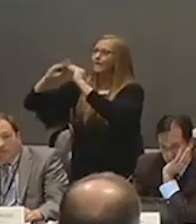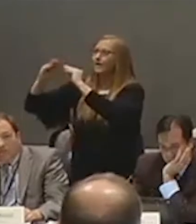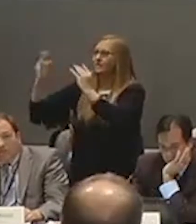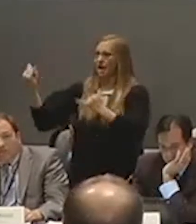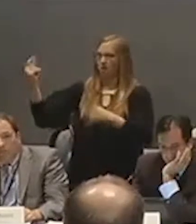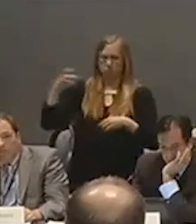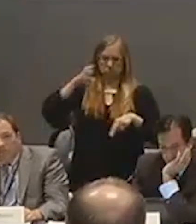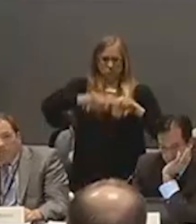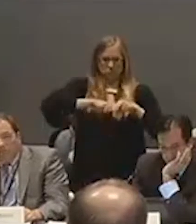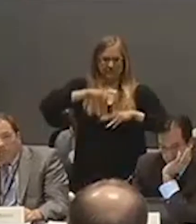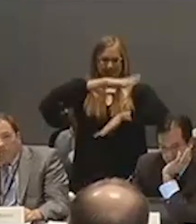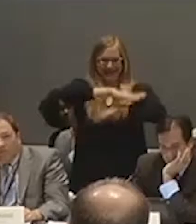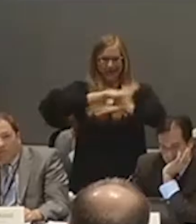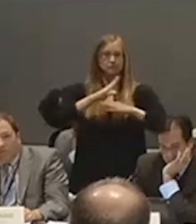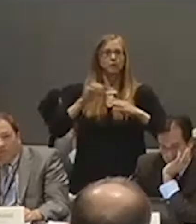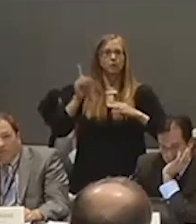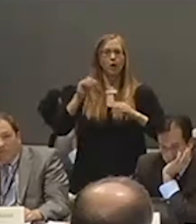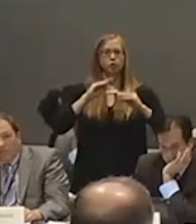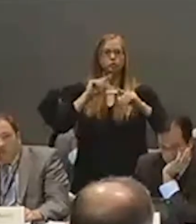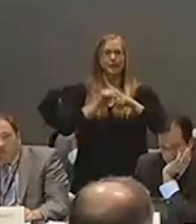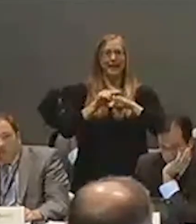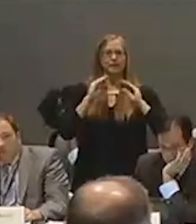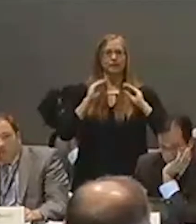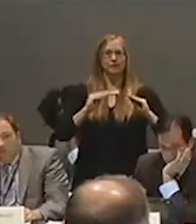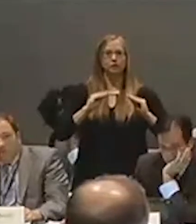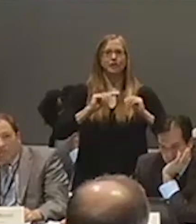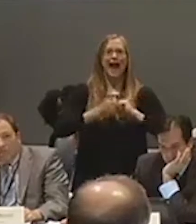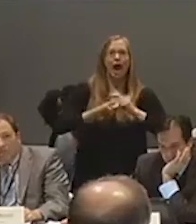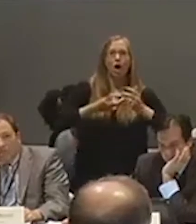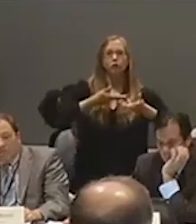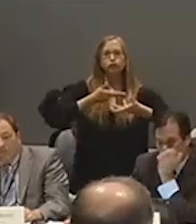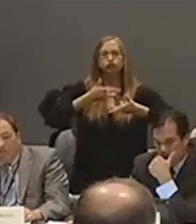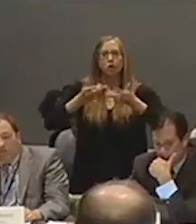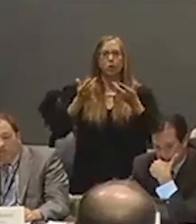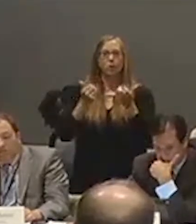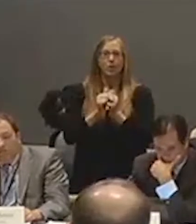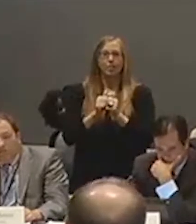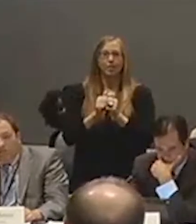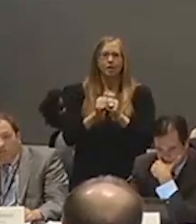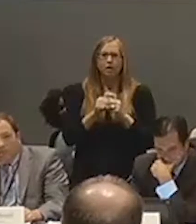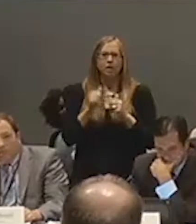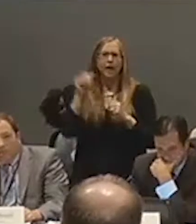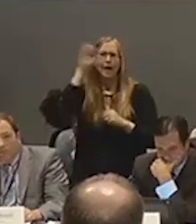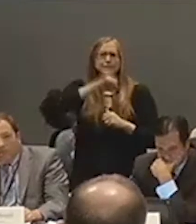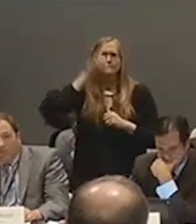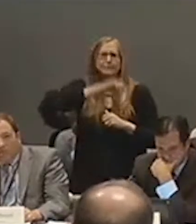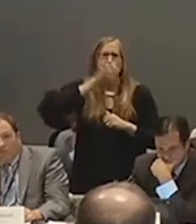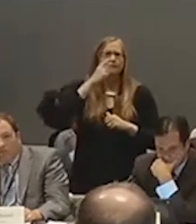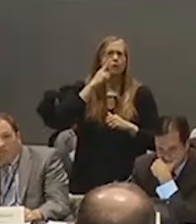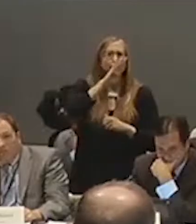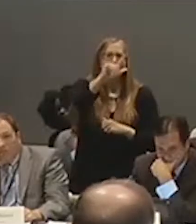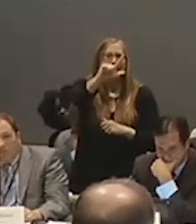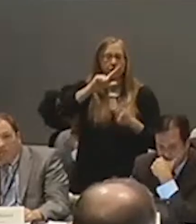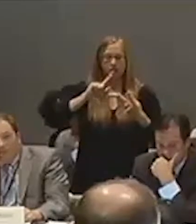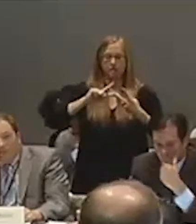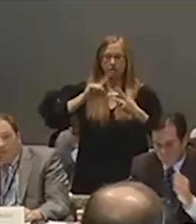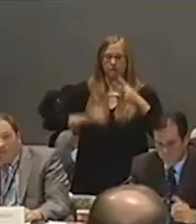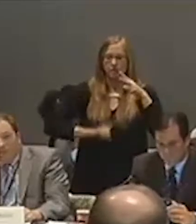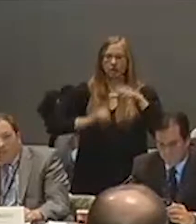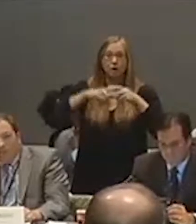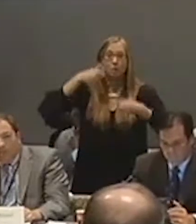all of those sorts of issues about how to deal with billing estimations, how to deal with problems, how to deal